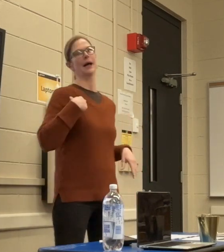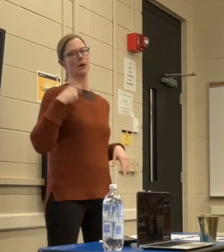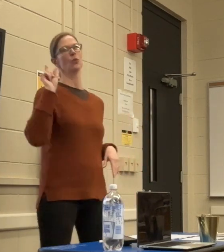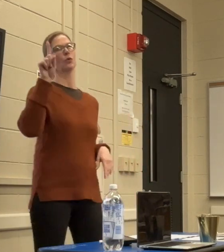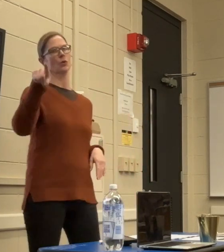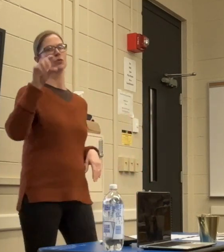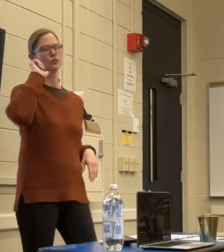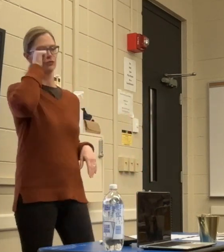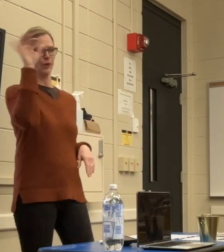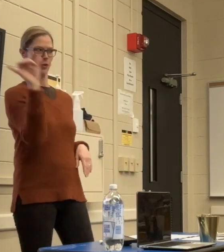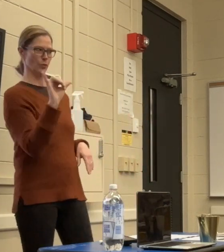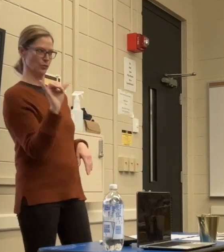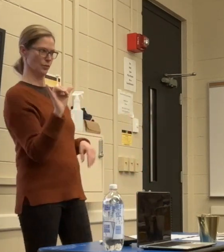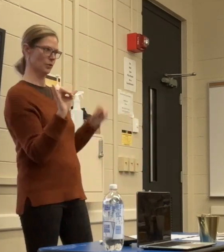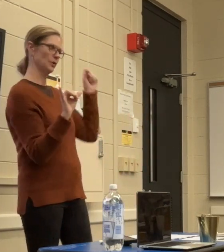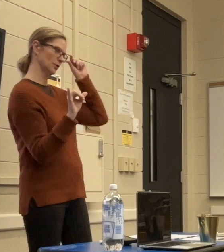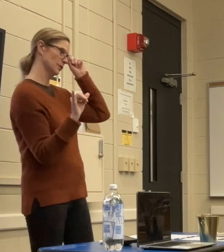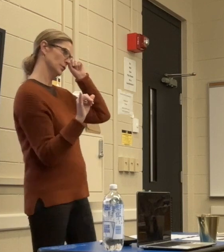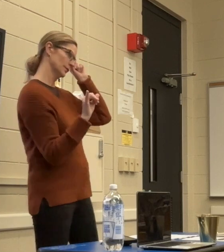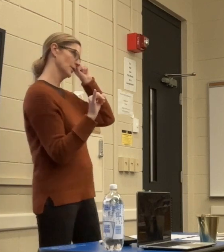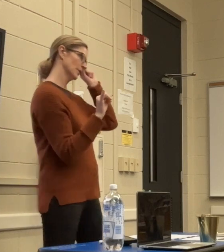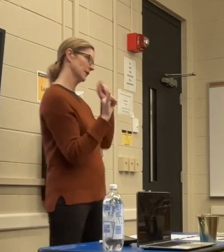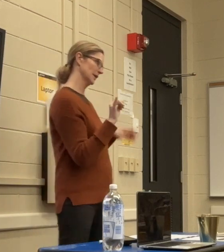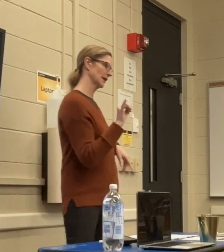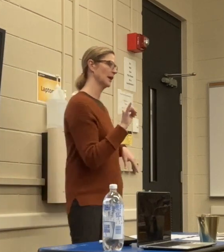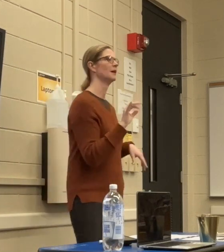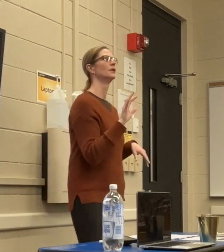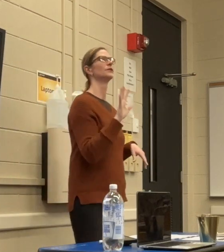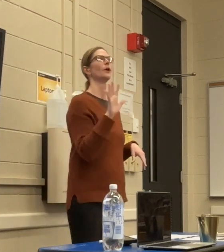will tomorrow. So I'm gonna go tomorrow as well.